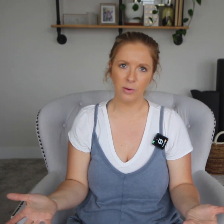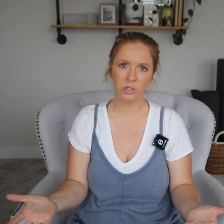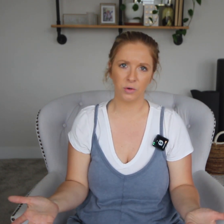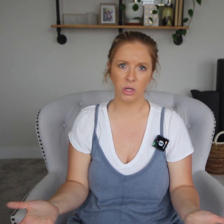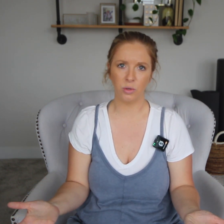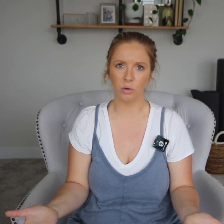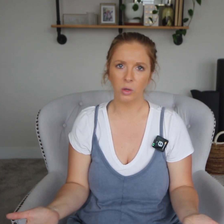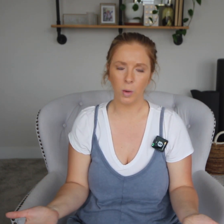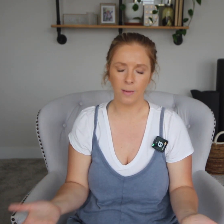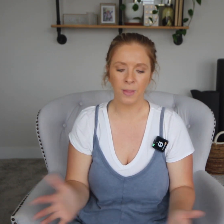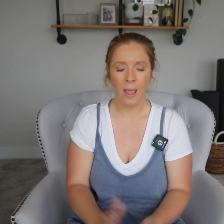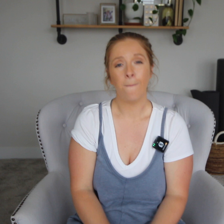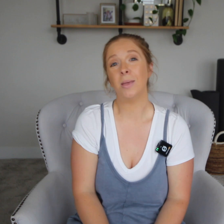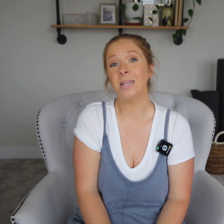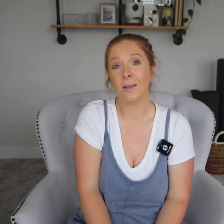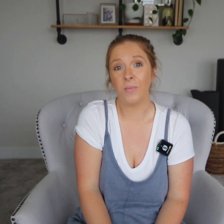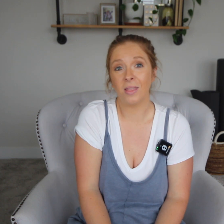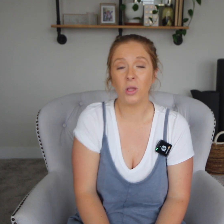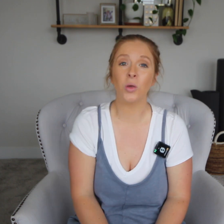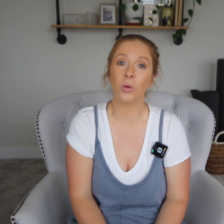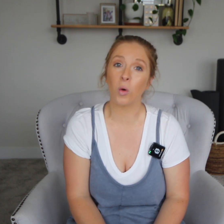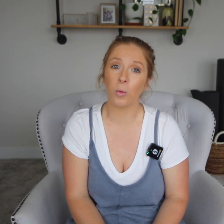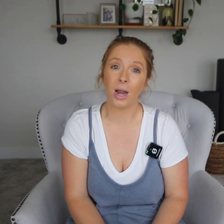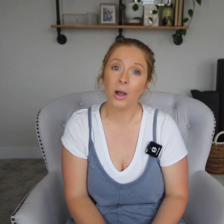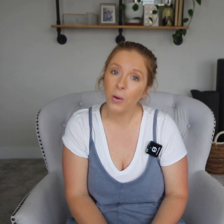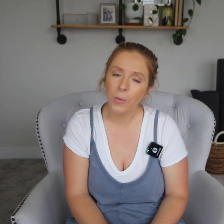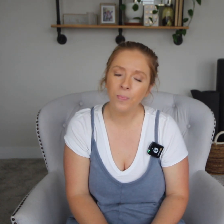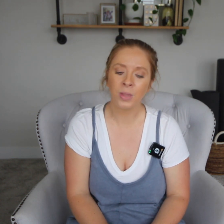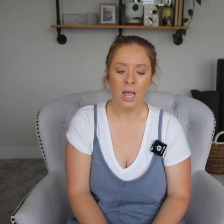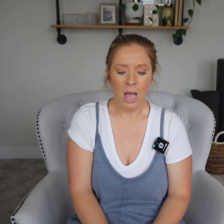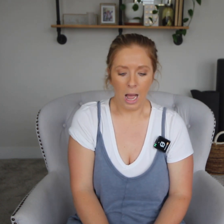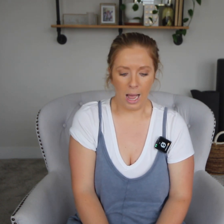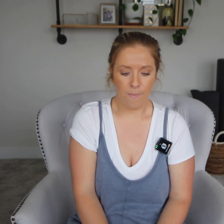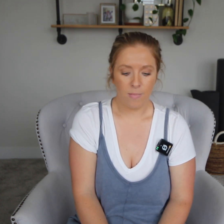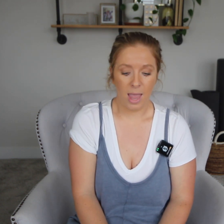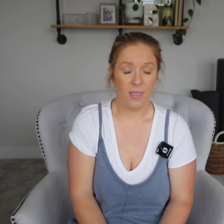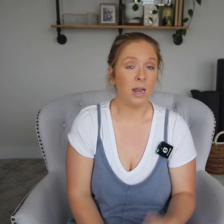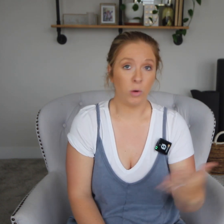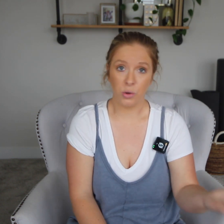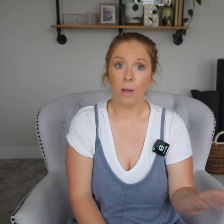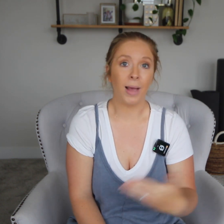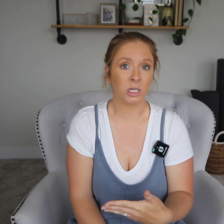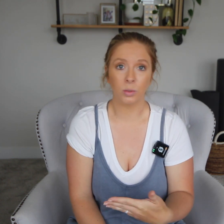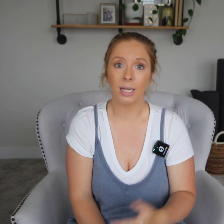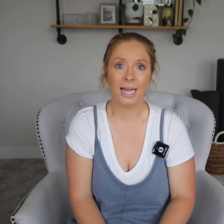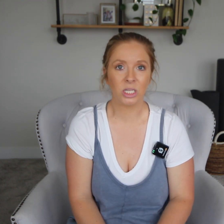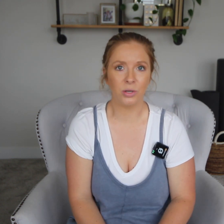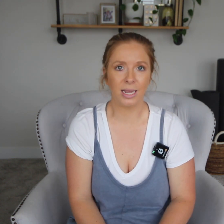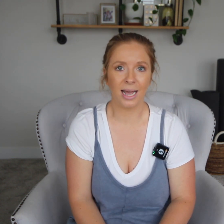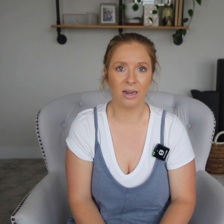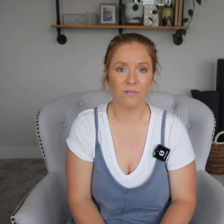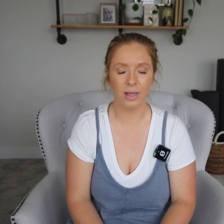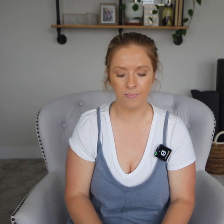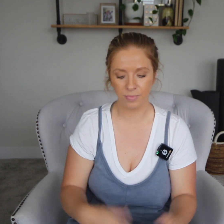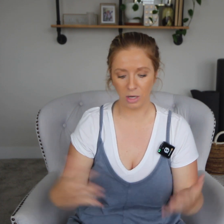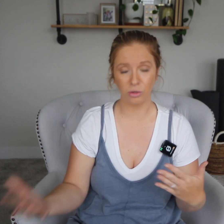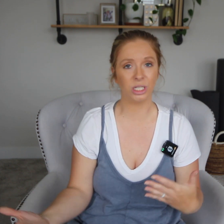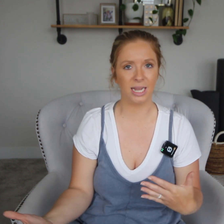for you and your little one, maybe something that you can incorporate at home. And then when you come back to a class, you can kind of understand